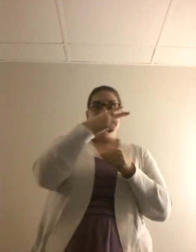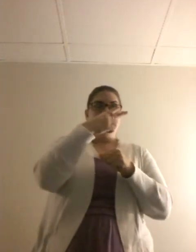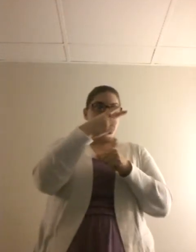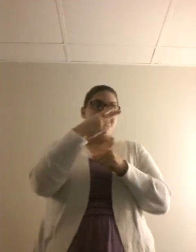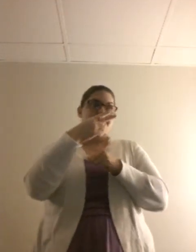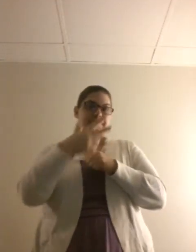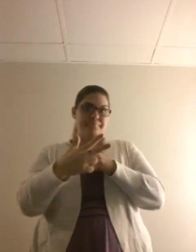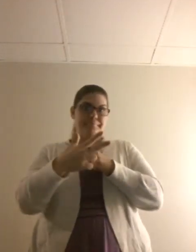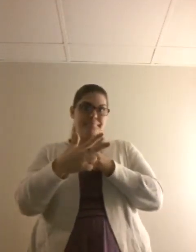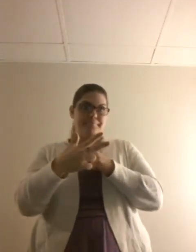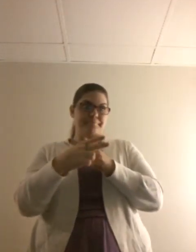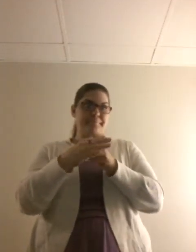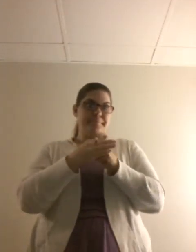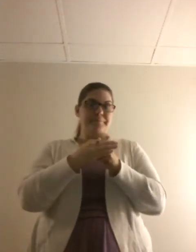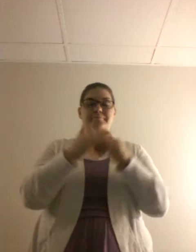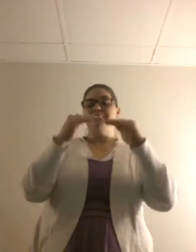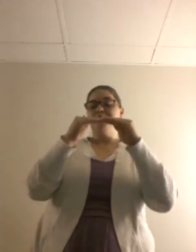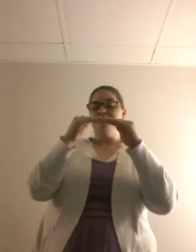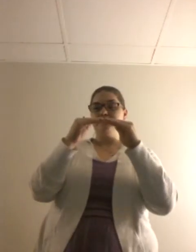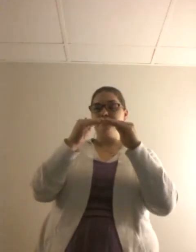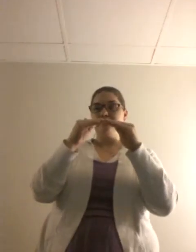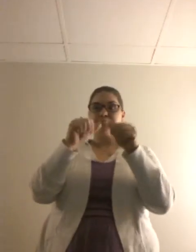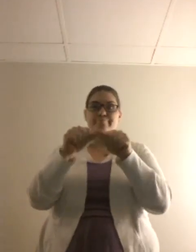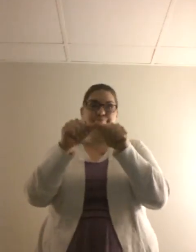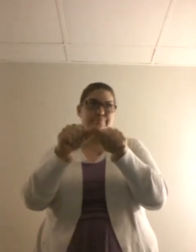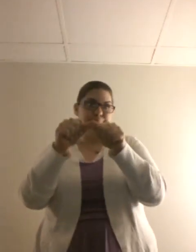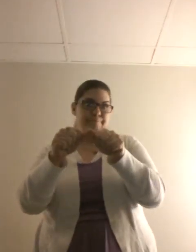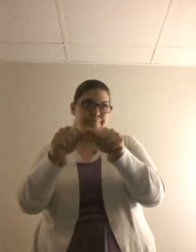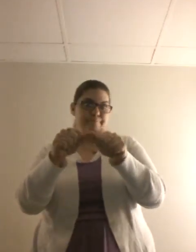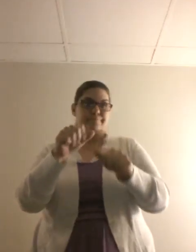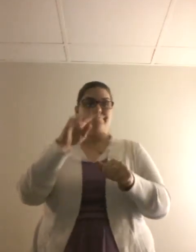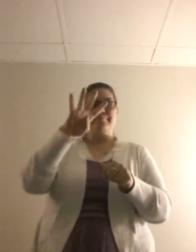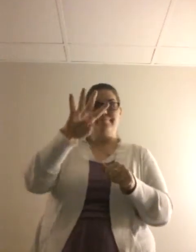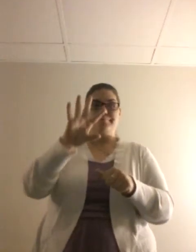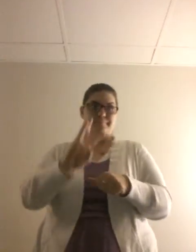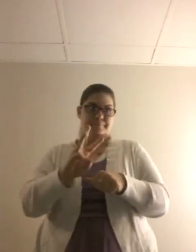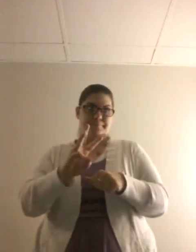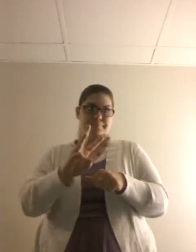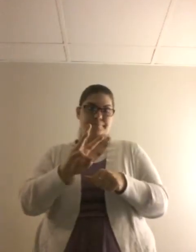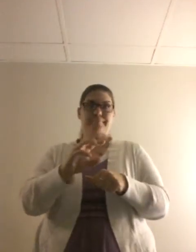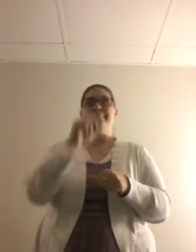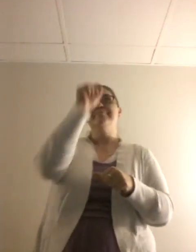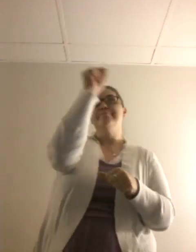again, I can now see that I have 8 pieces shaded out of